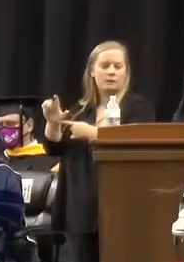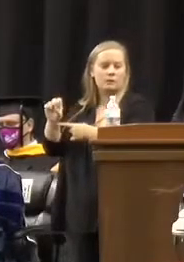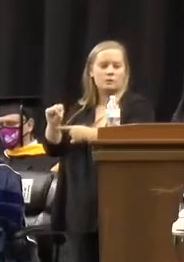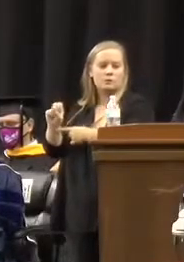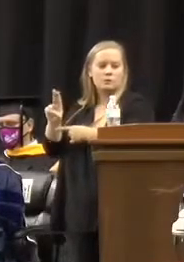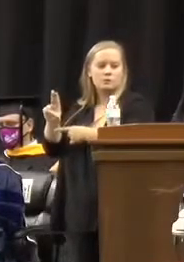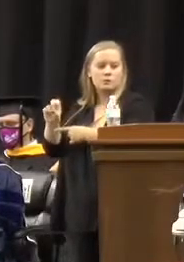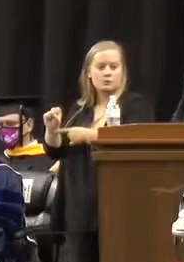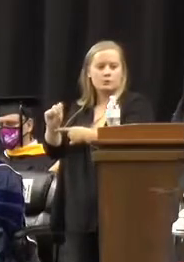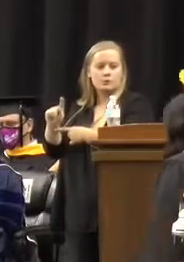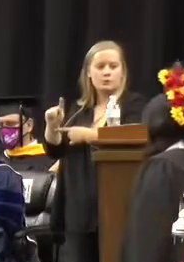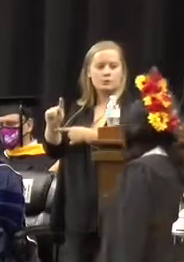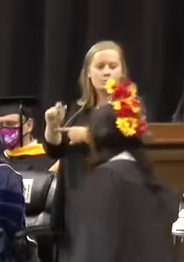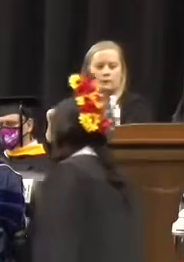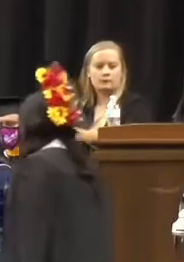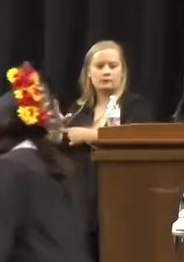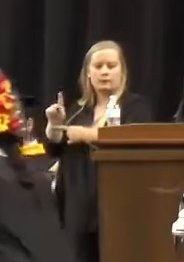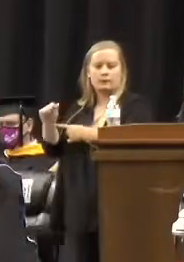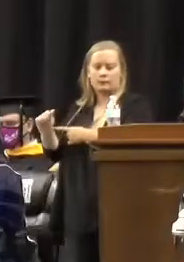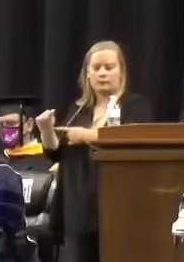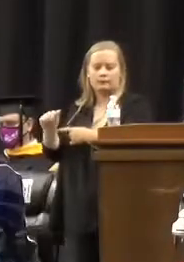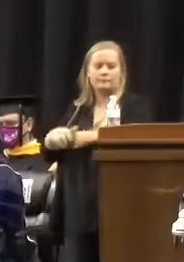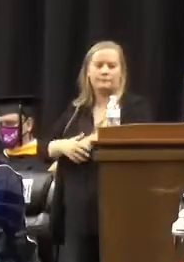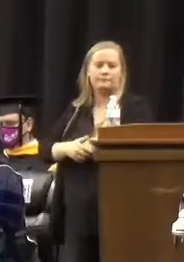Annabel Sustaita.